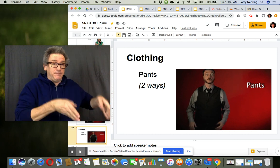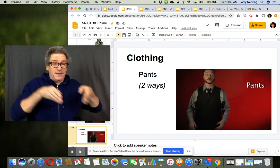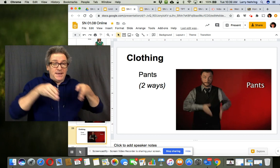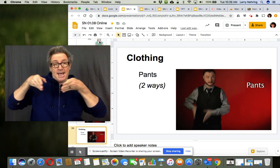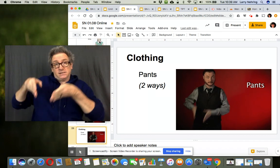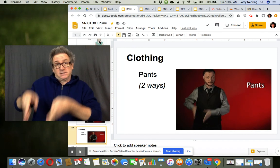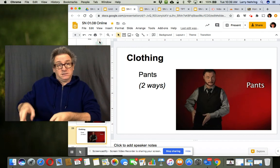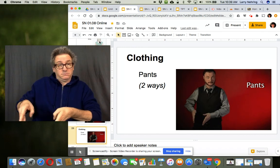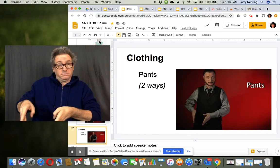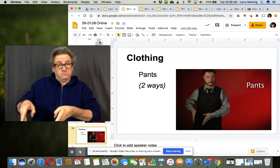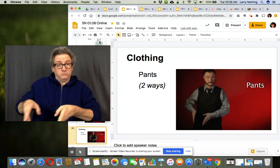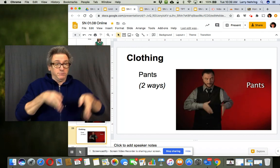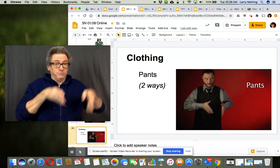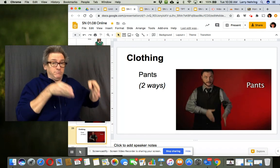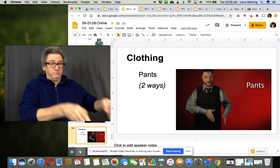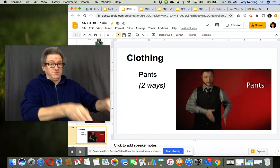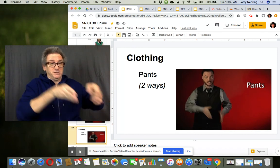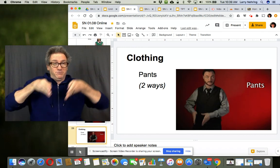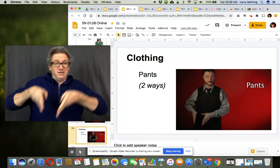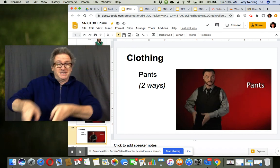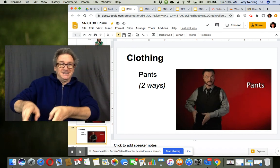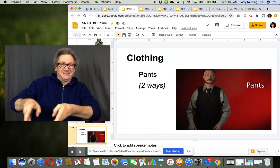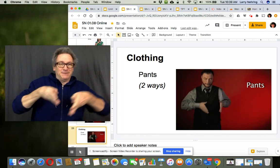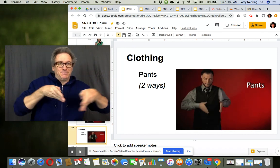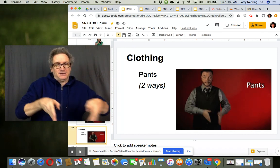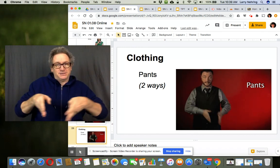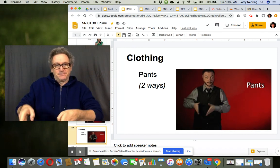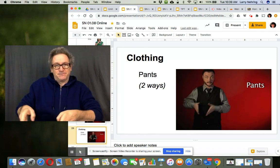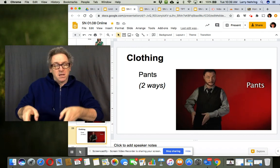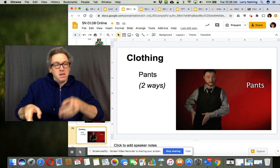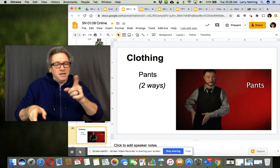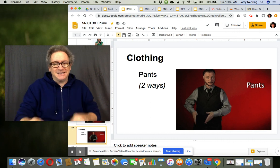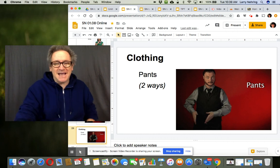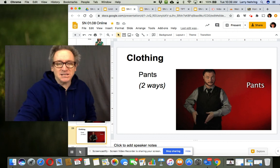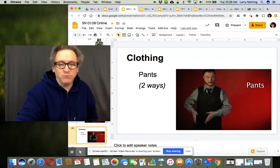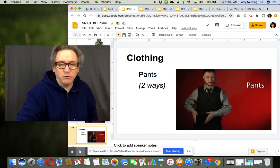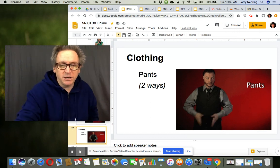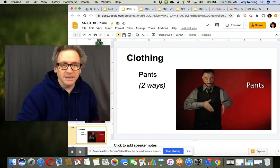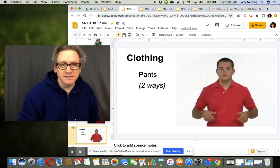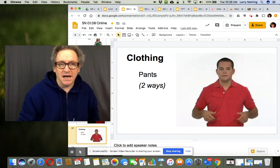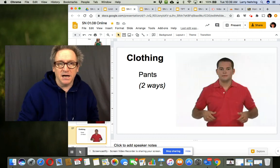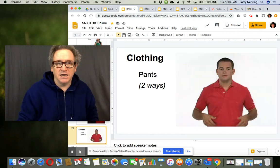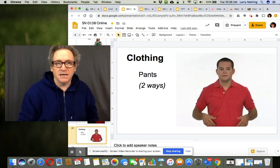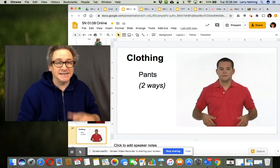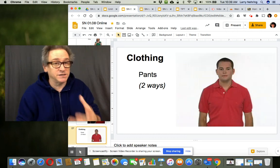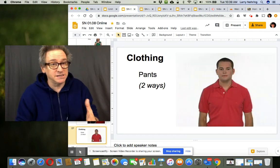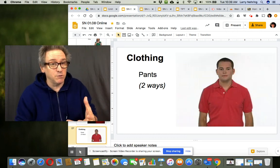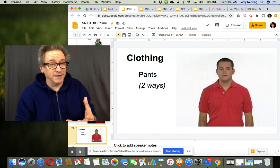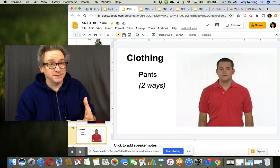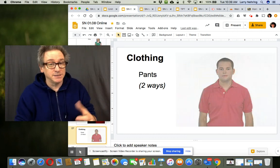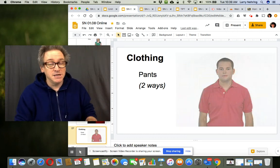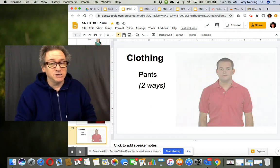sign pants. This leg, pants. The textbook is San